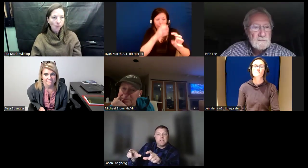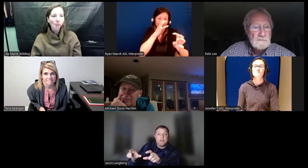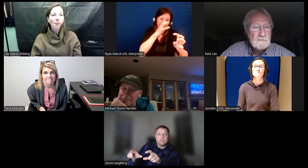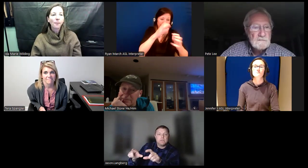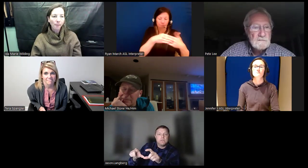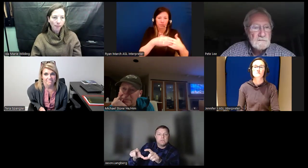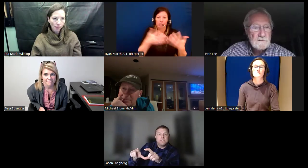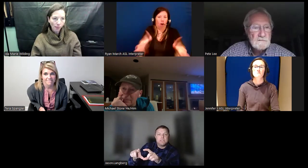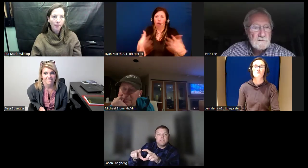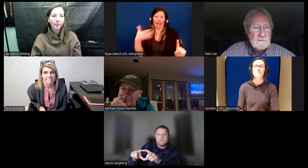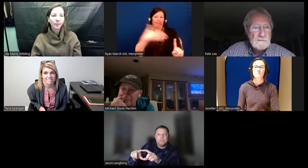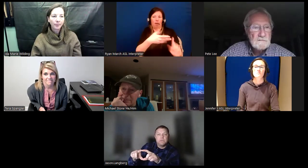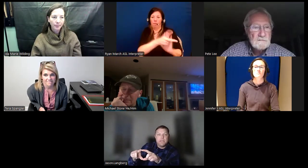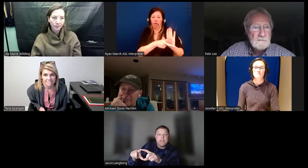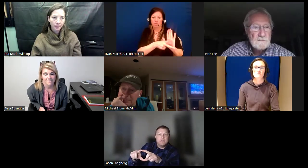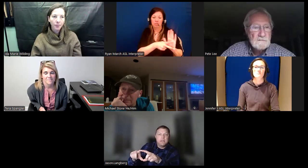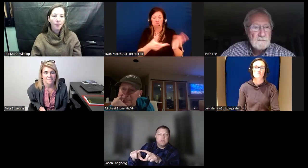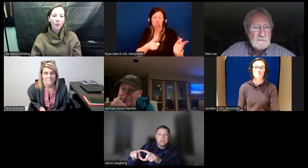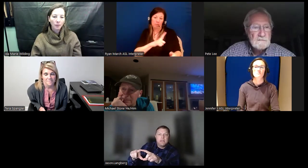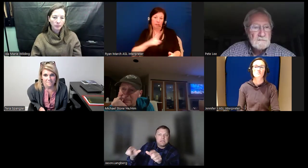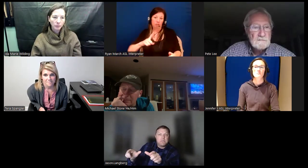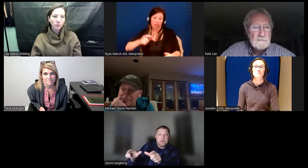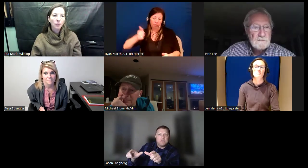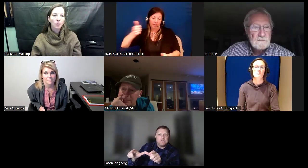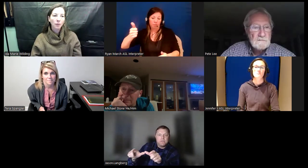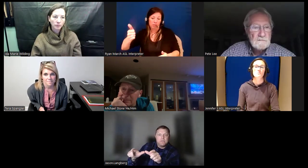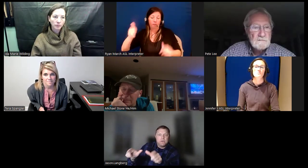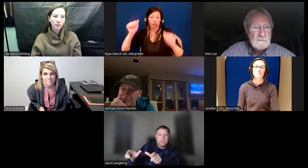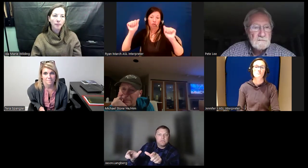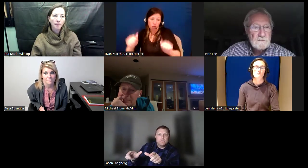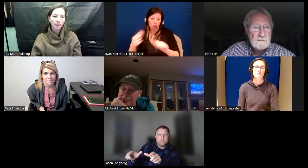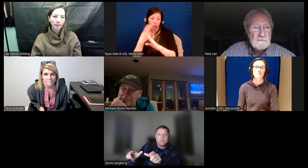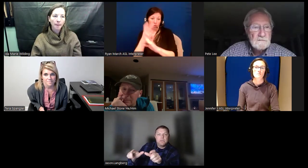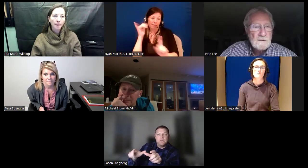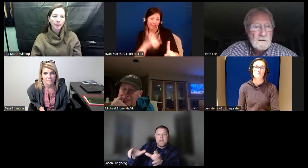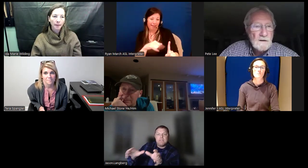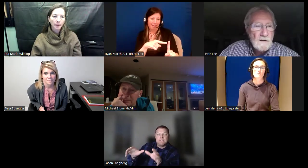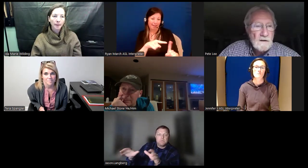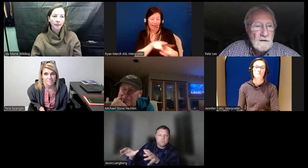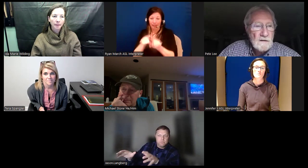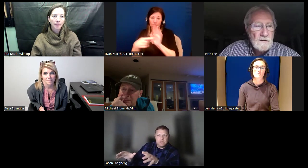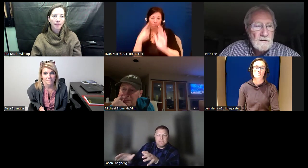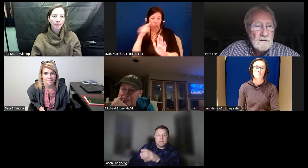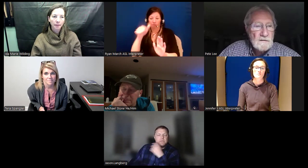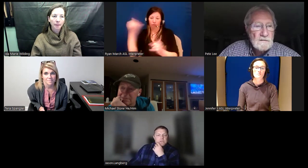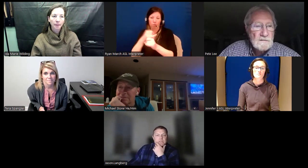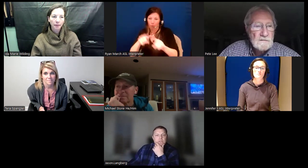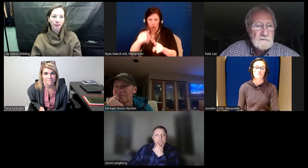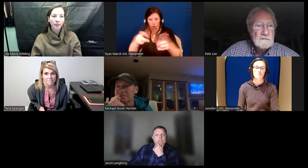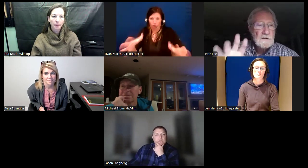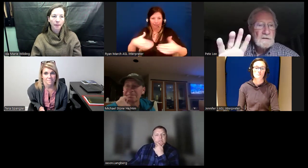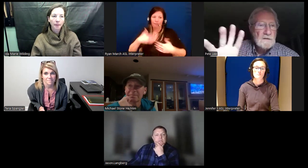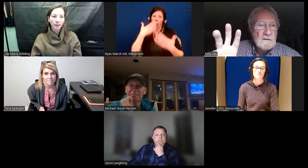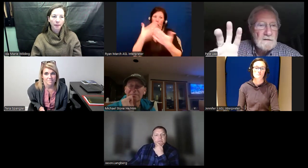already there. So the legislature could use that as a model for other schools, but you have it well established for